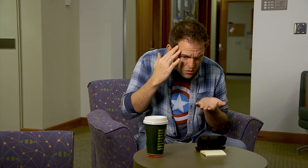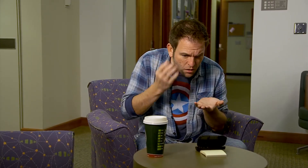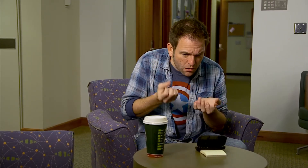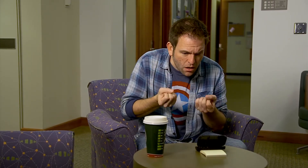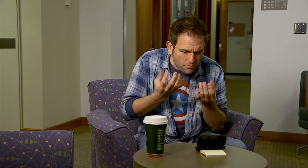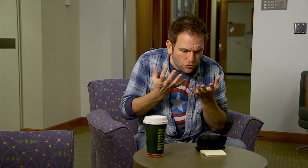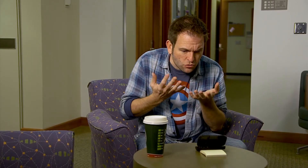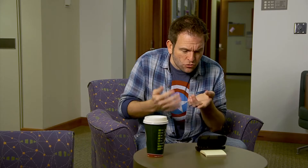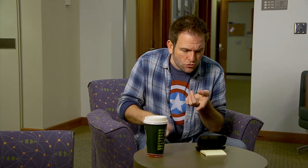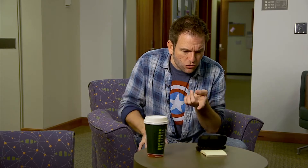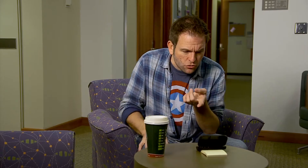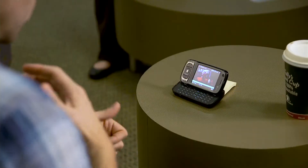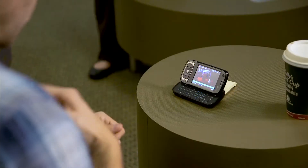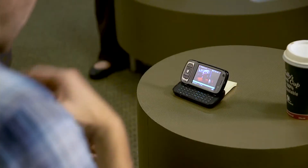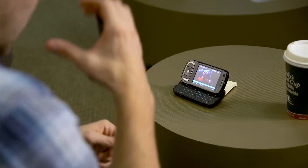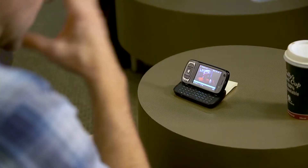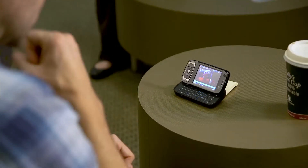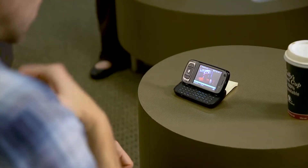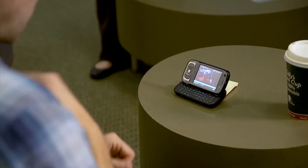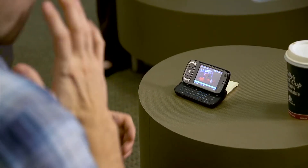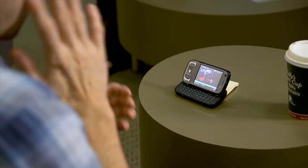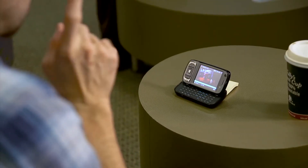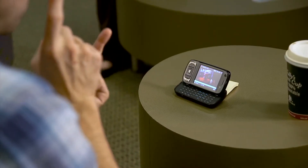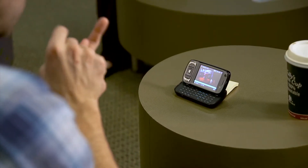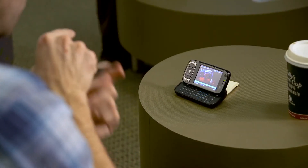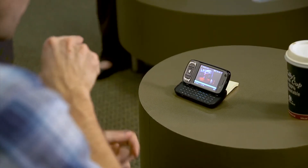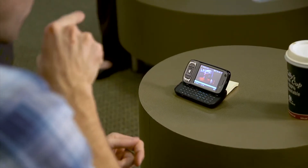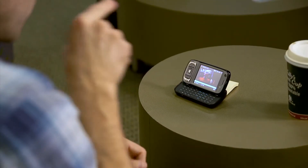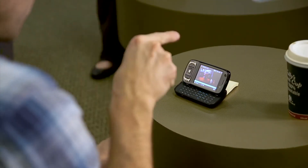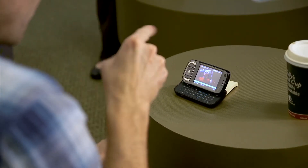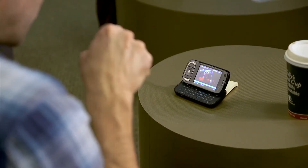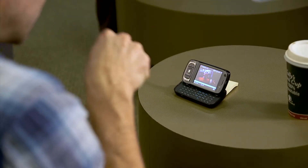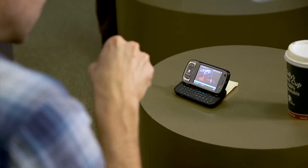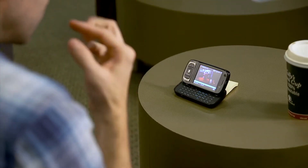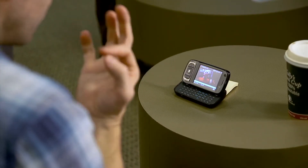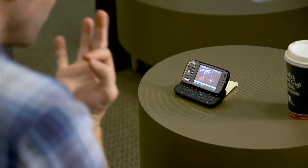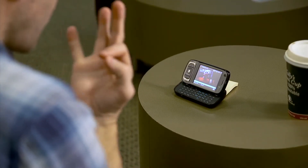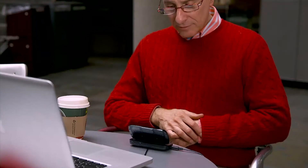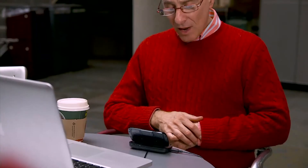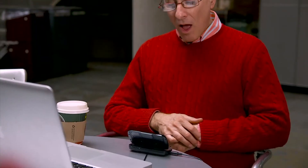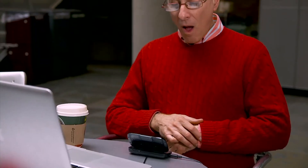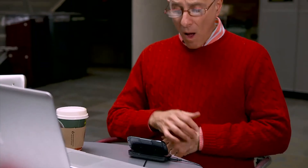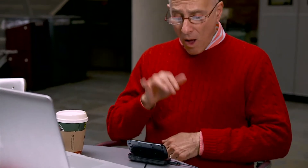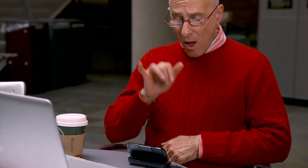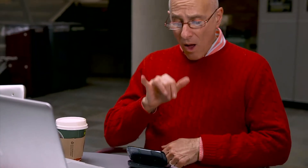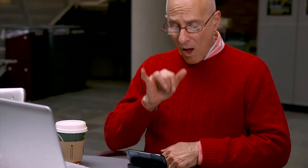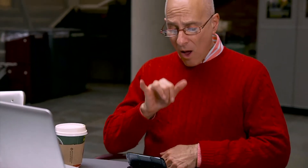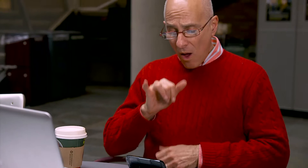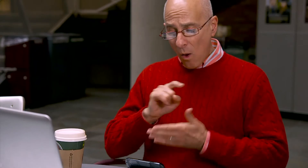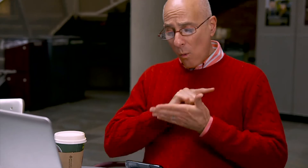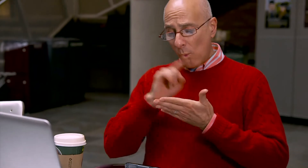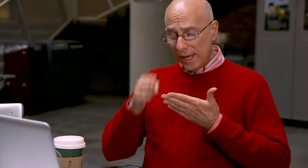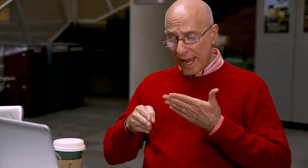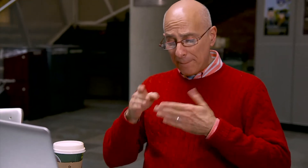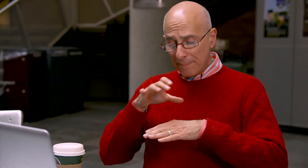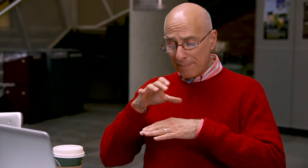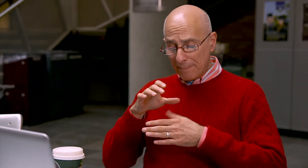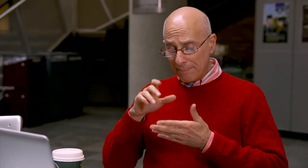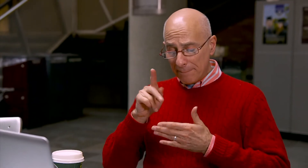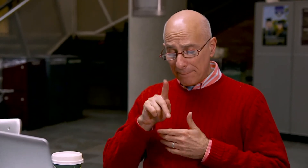American Sign Language, or ASL, for the first time over cell phone networks. Mobile ASL, as it's known, brings many advantages